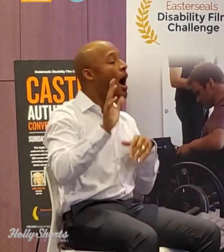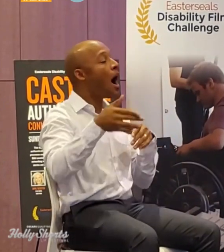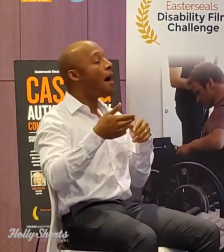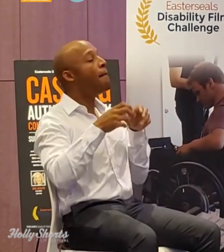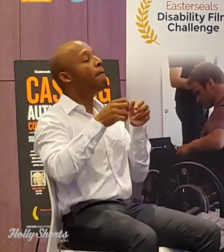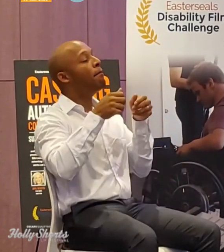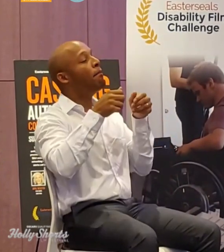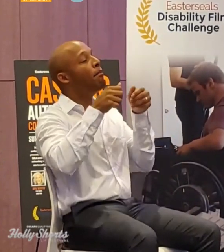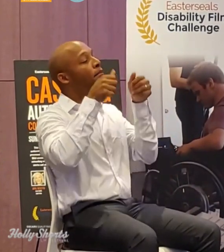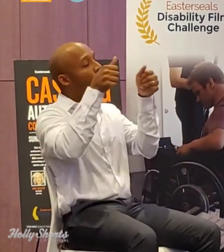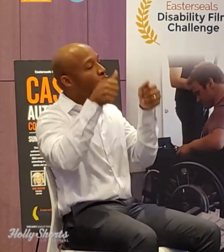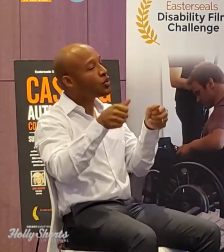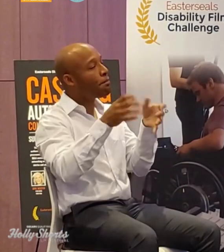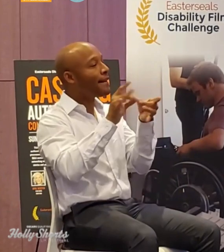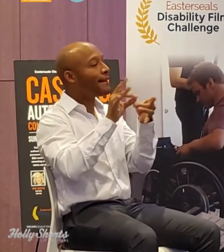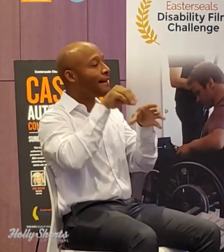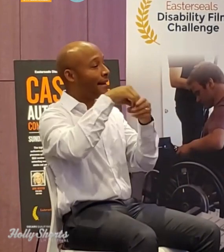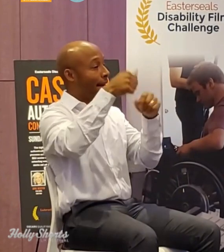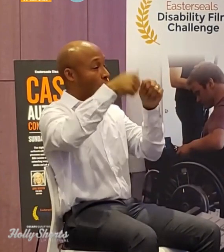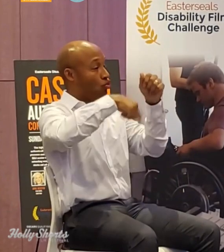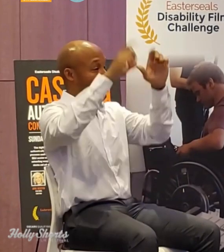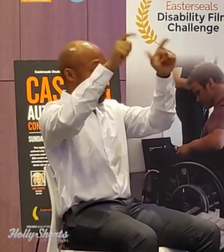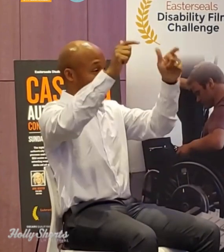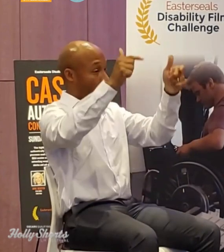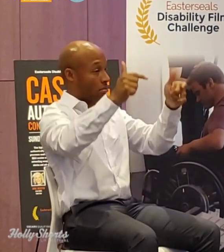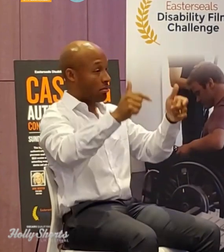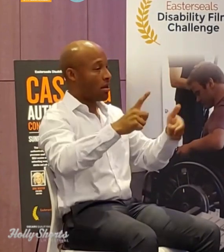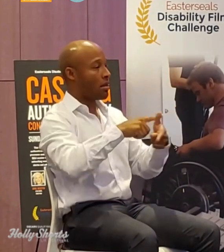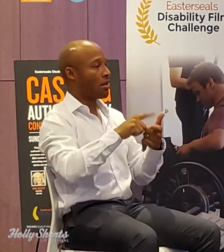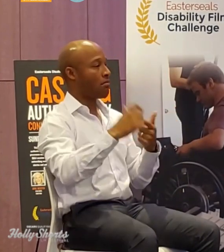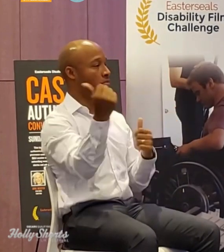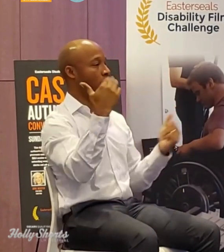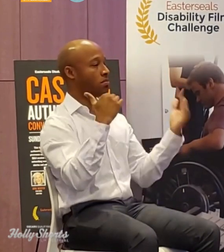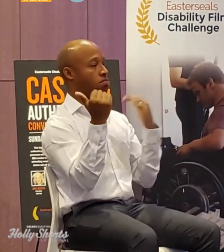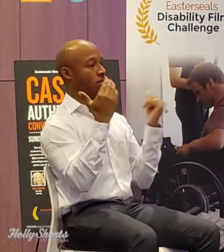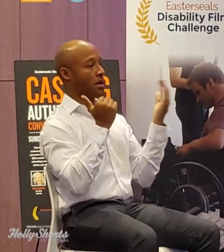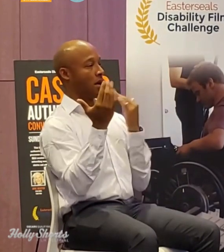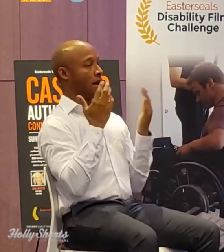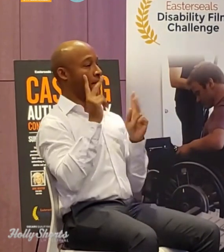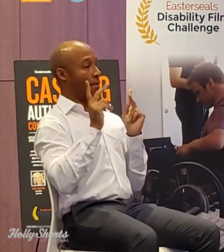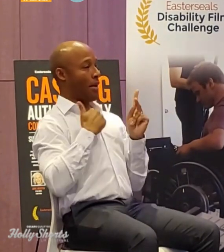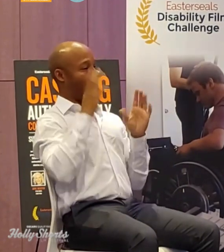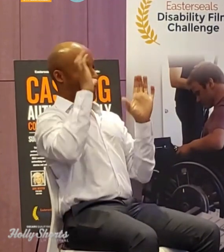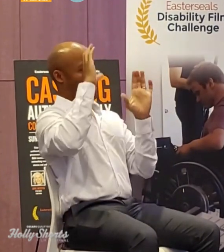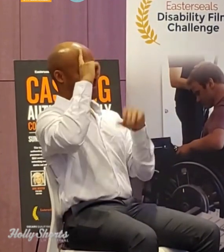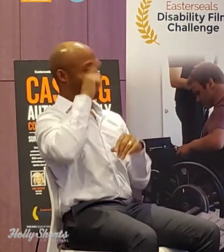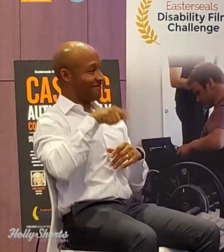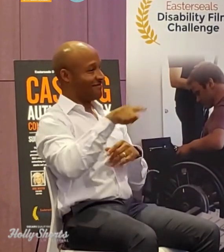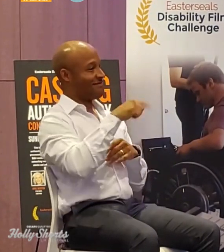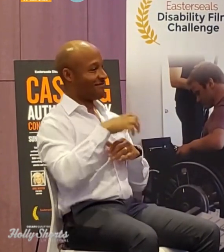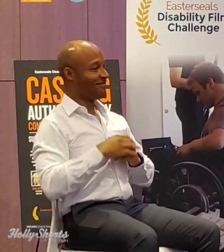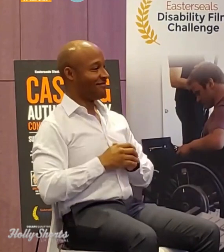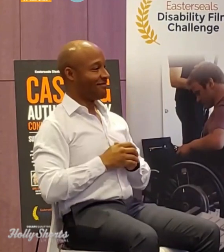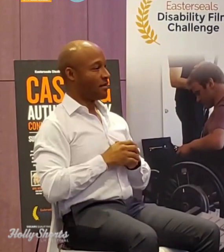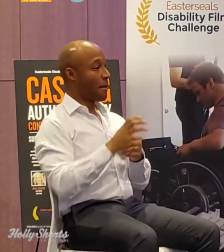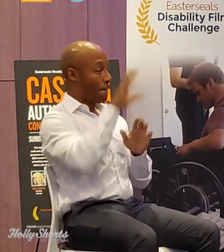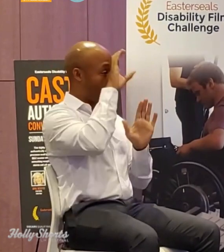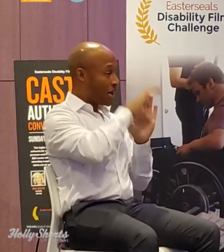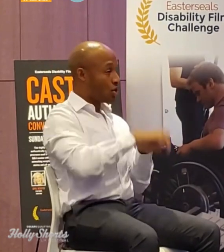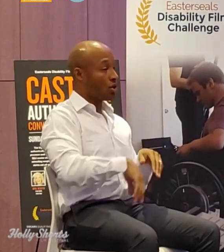submissions of the people that I was looking for. But this is when you could tell, like, it's your picture, it's your reels, it's your content, it's your